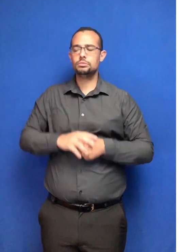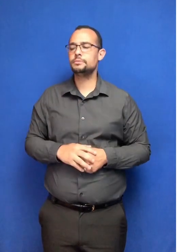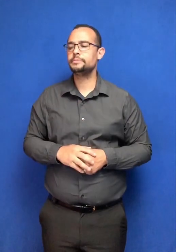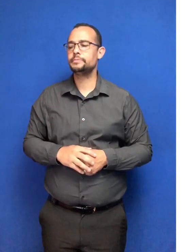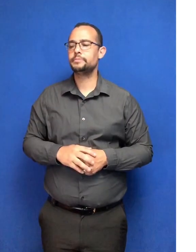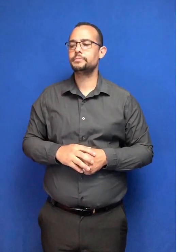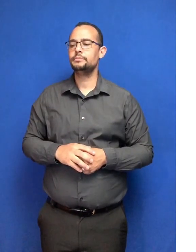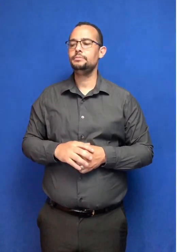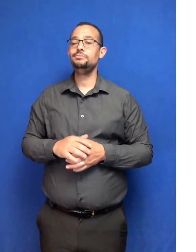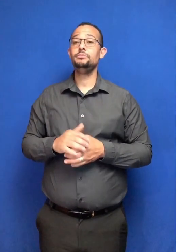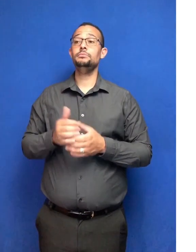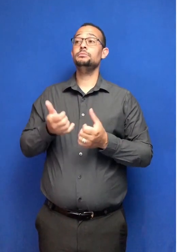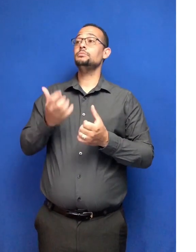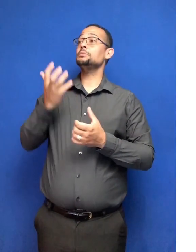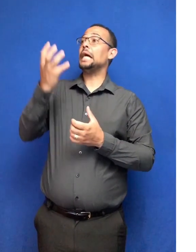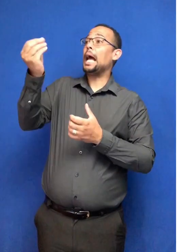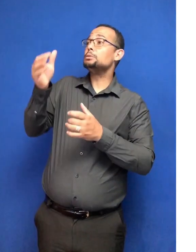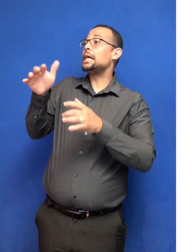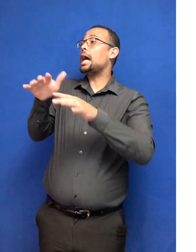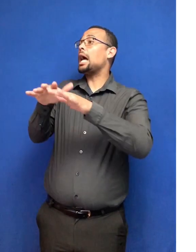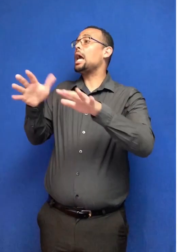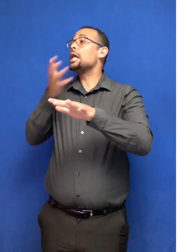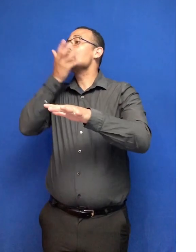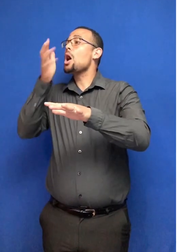Bring any loose or lightweight objects inside.